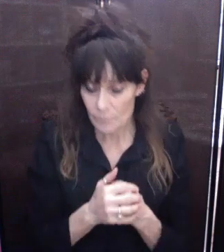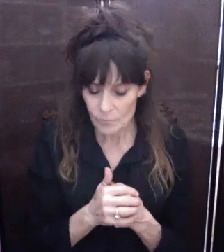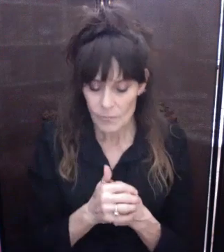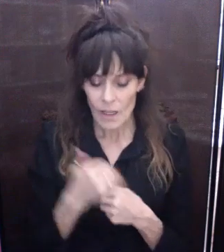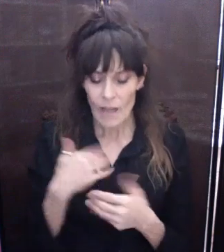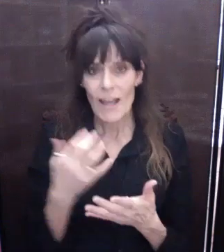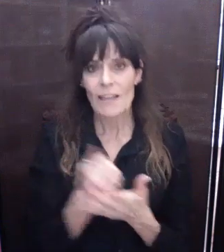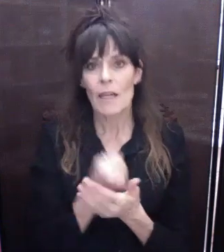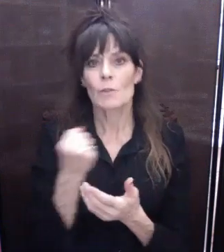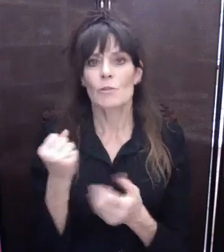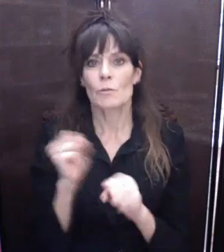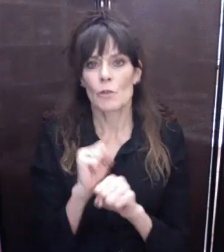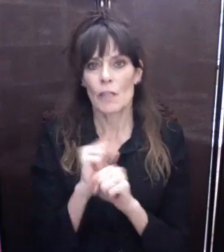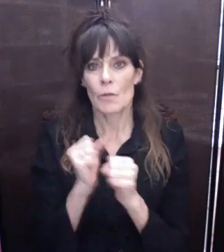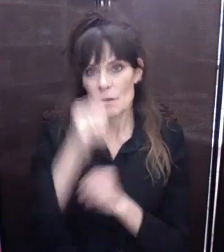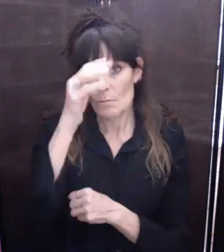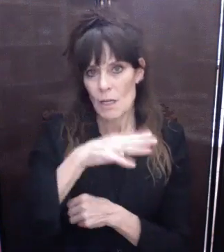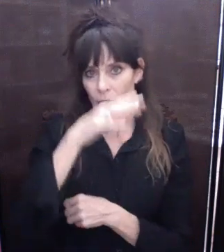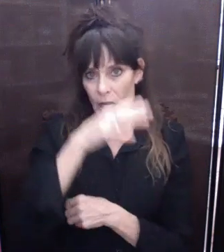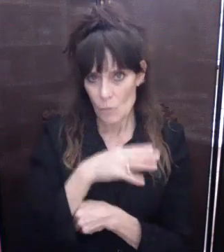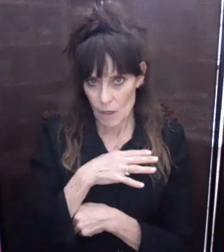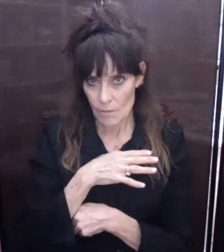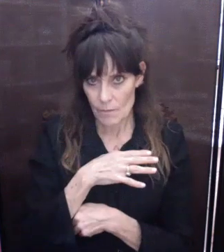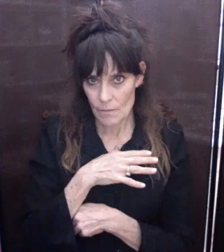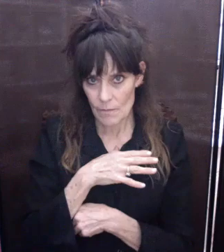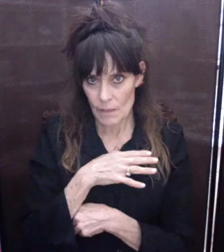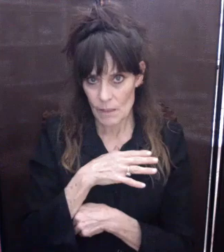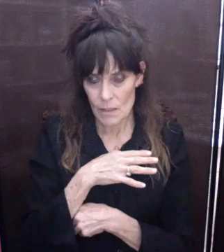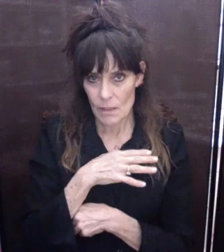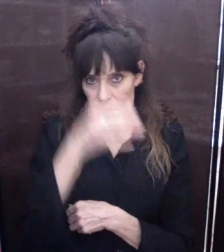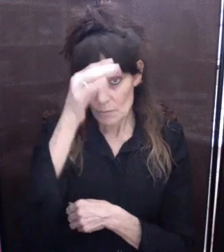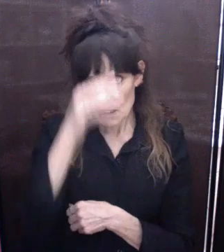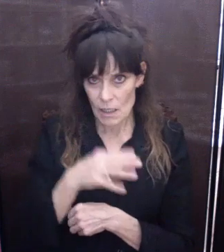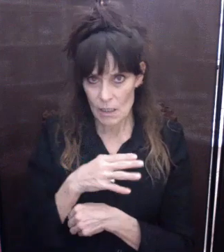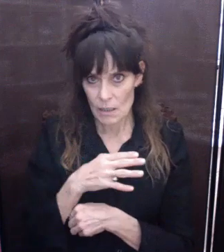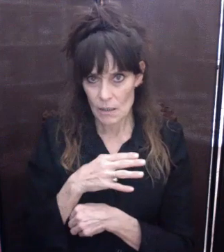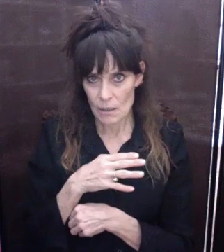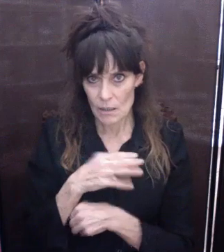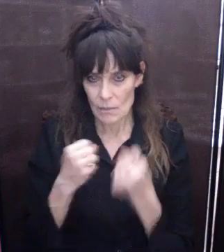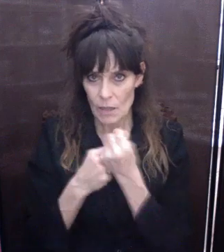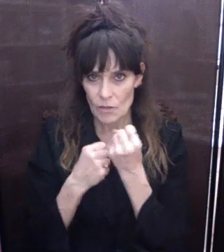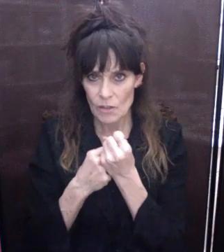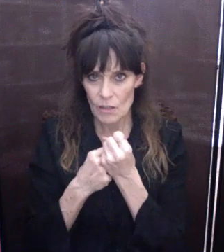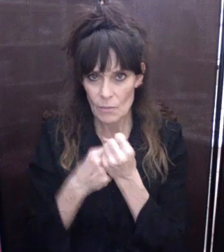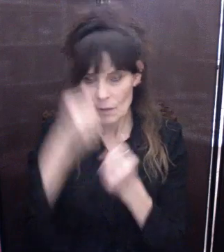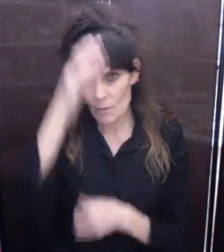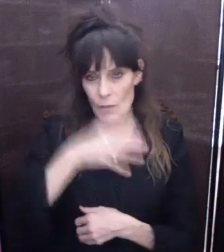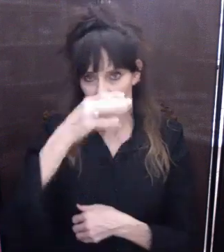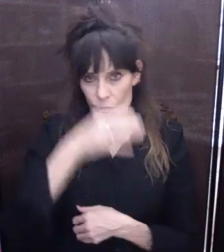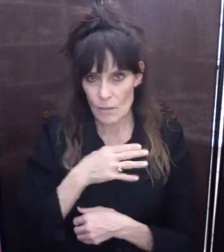of working with men and women, men in terms of sponsorship, but men and women in terms of service sponsorship. But